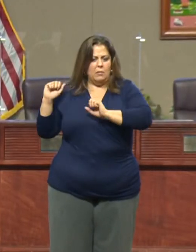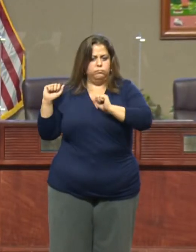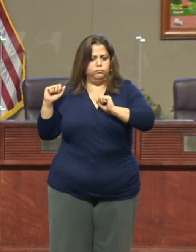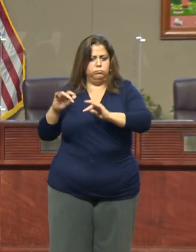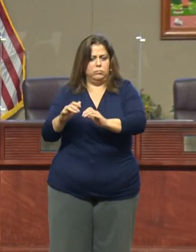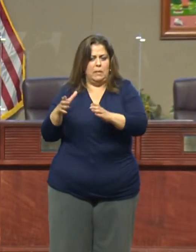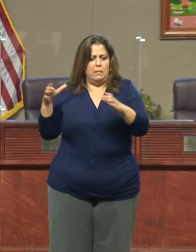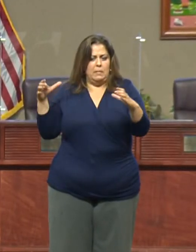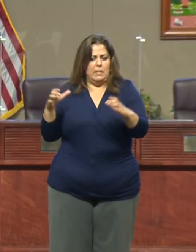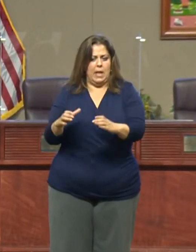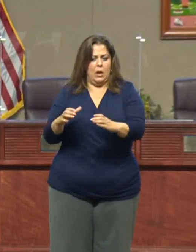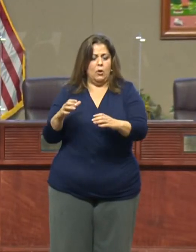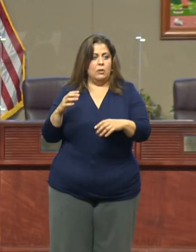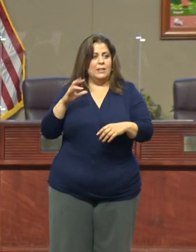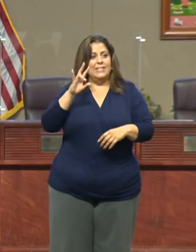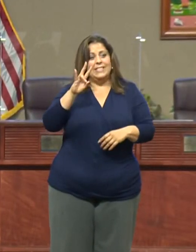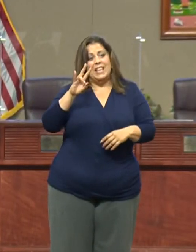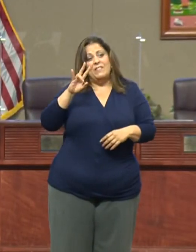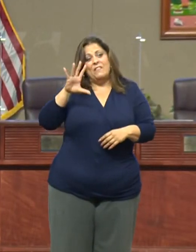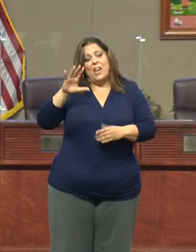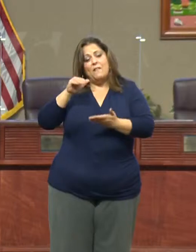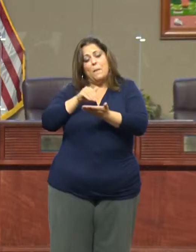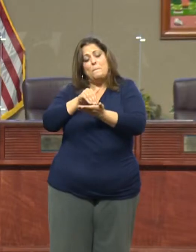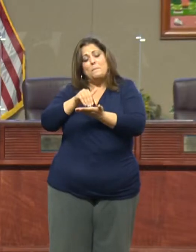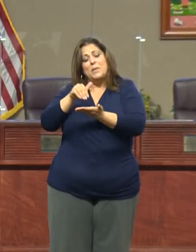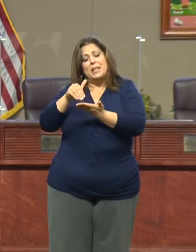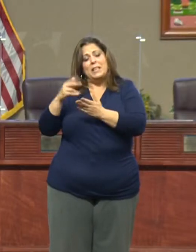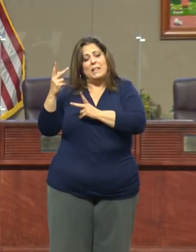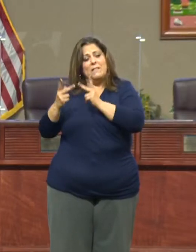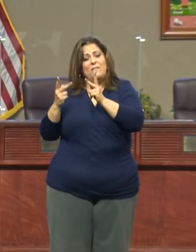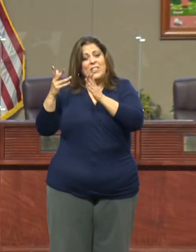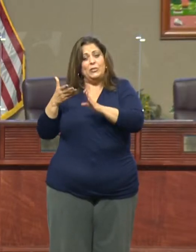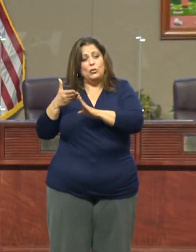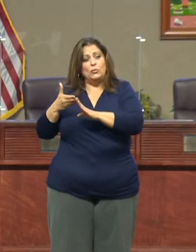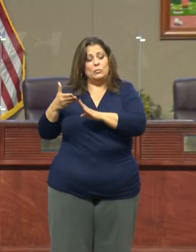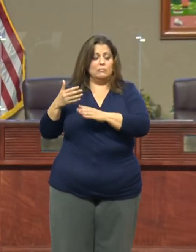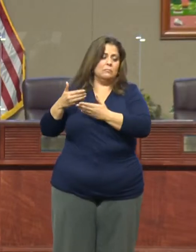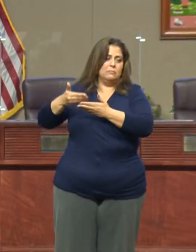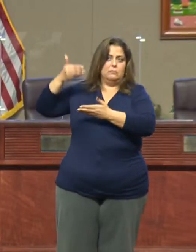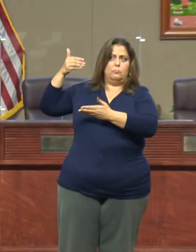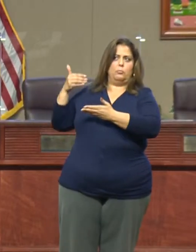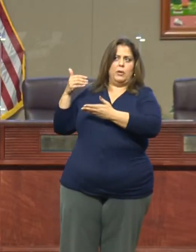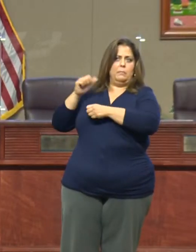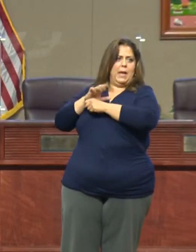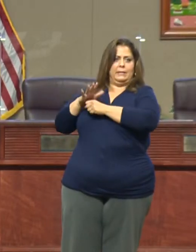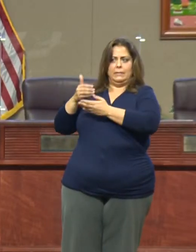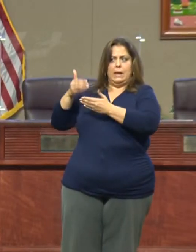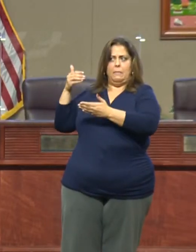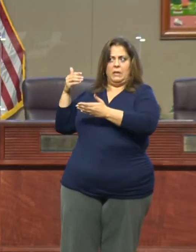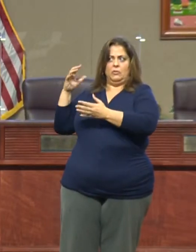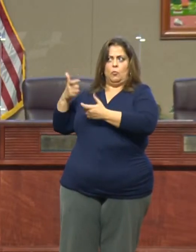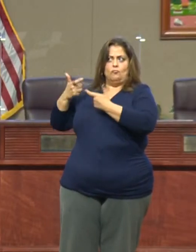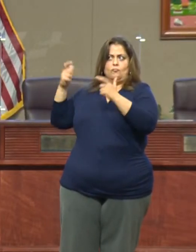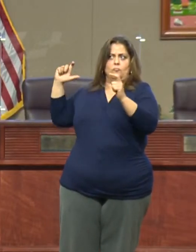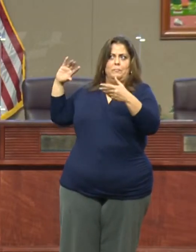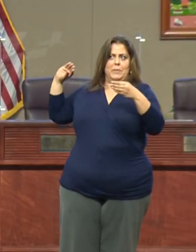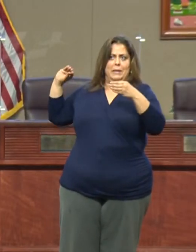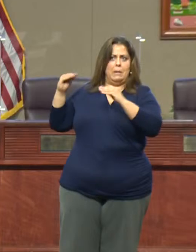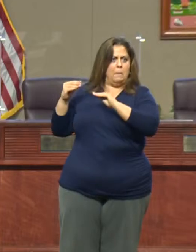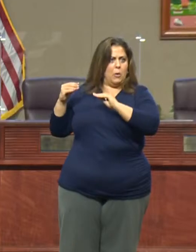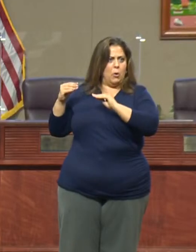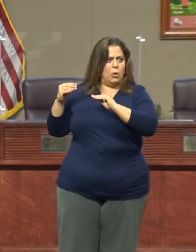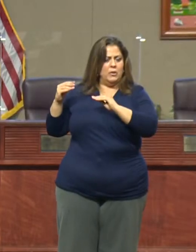we have 75 million visitors before the pandemic. So it's not just a small number. So with